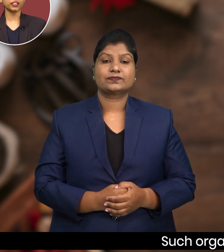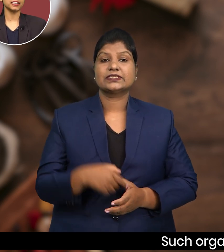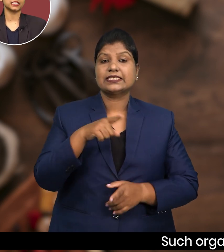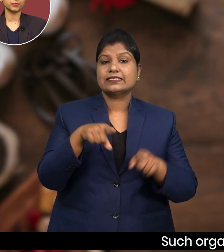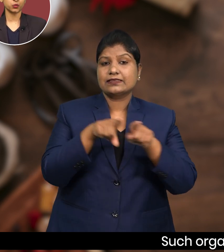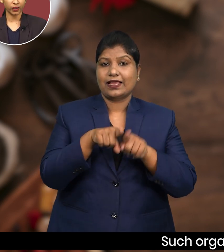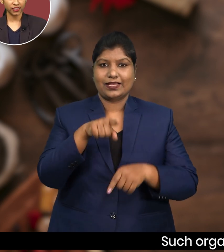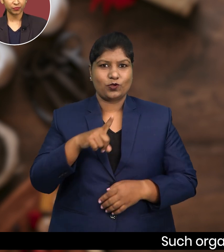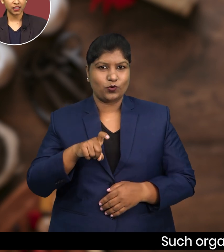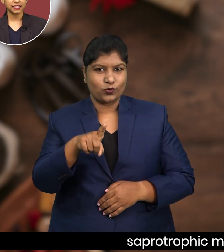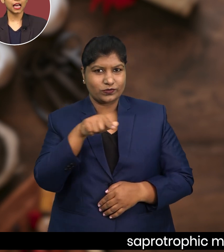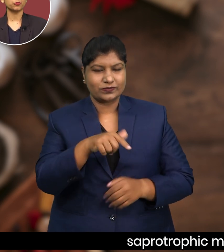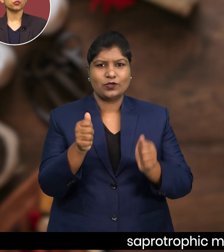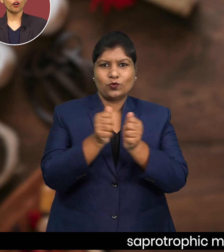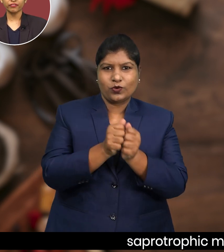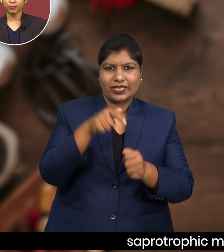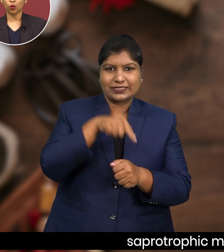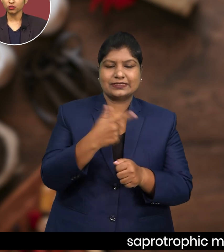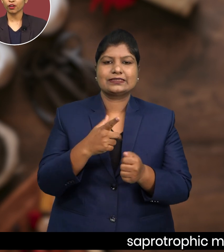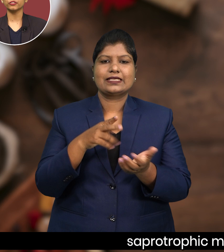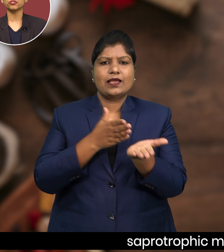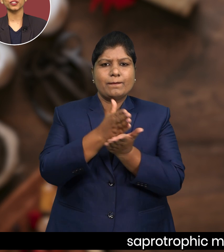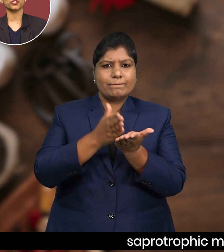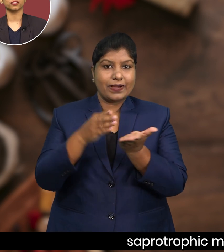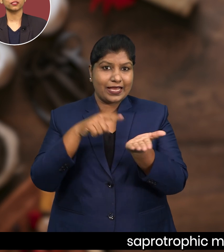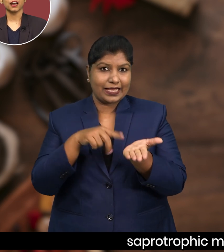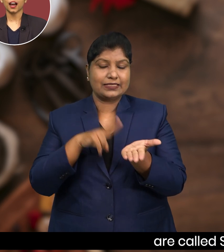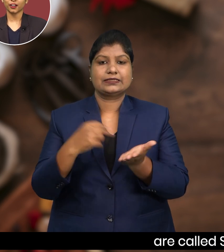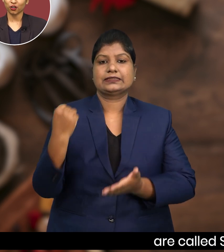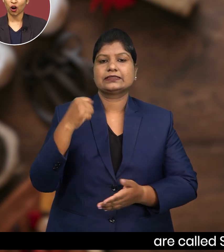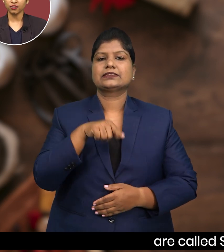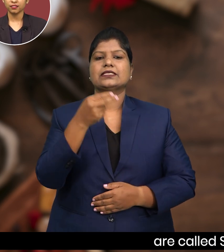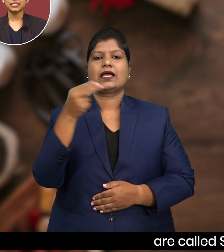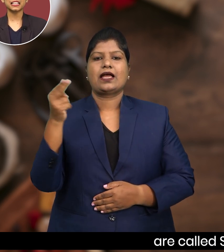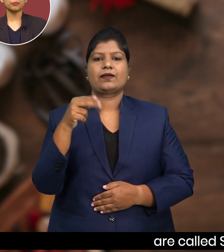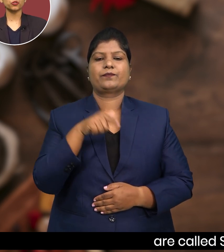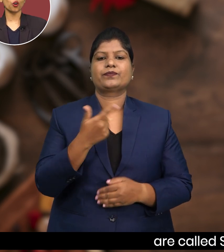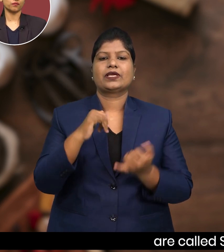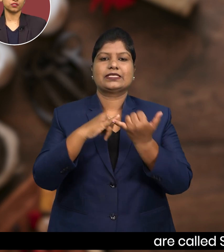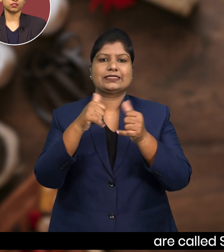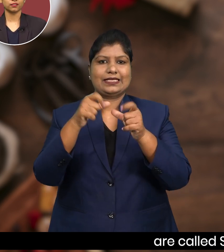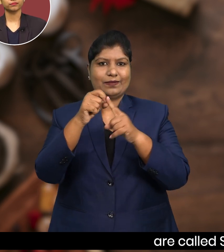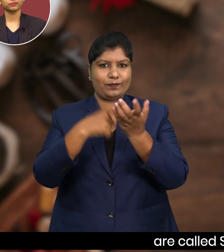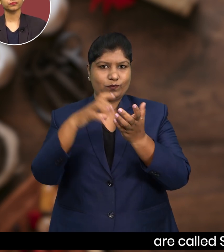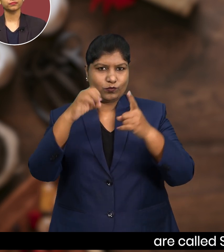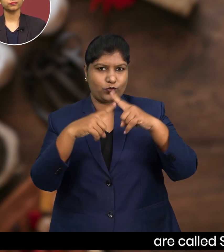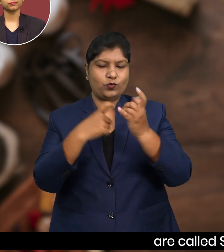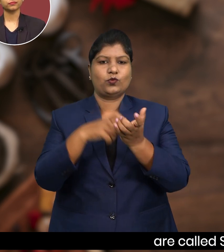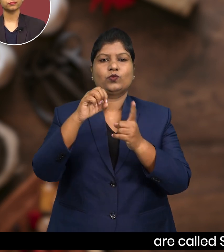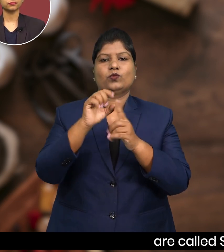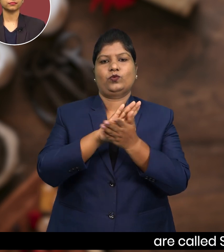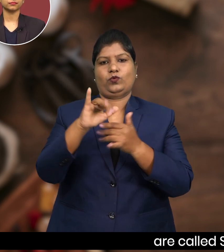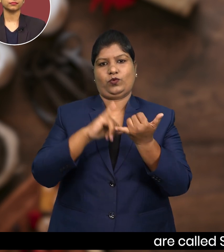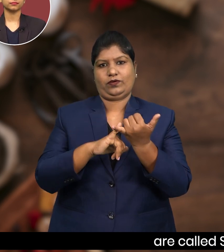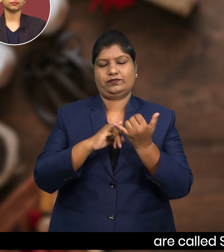Such organisms with saprotrophic modes of nutrition are called saprotrophs.